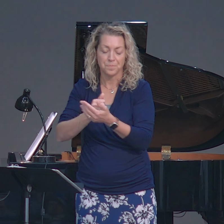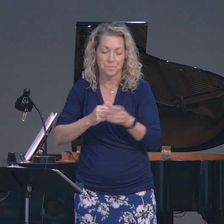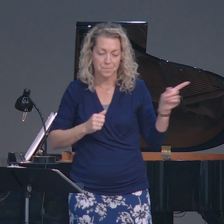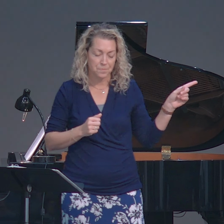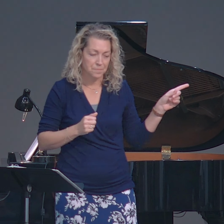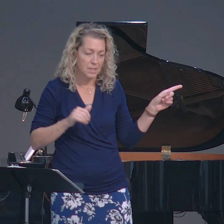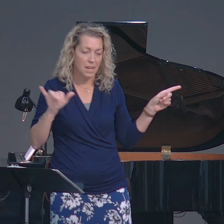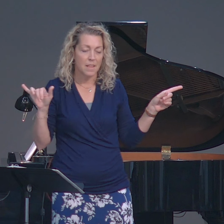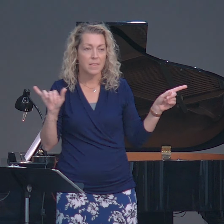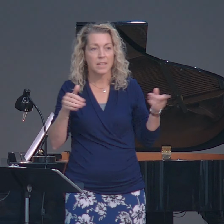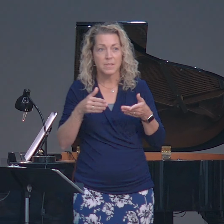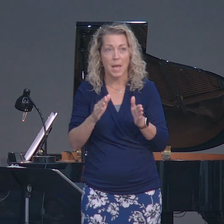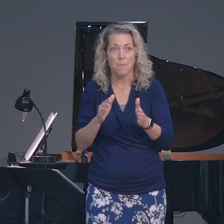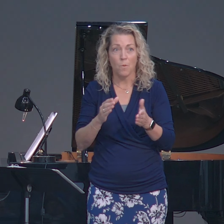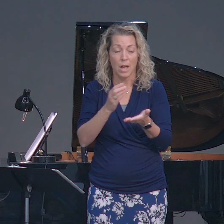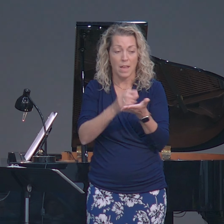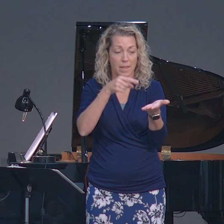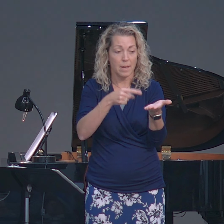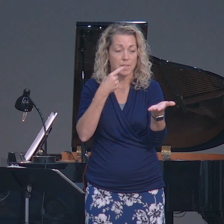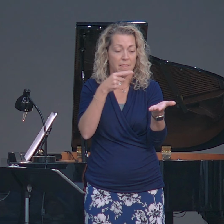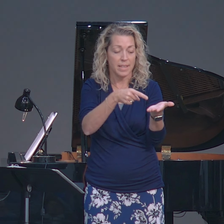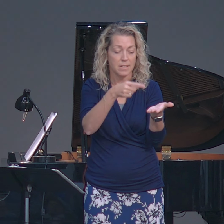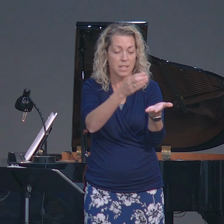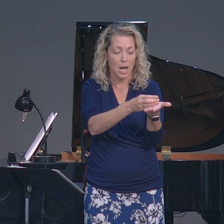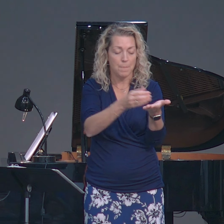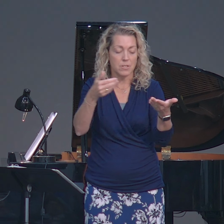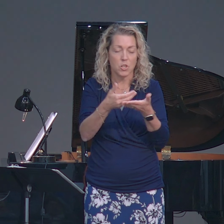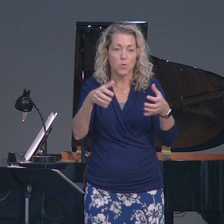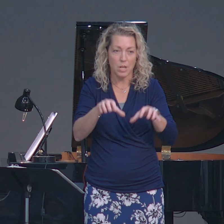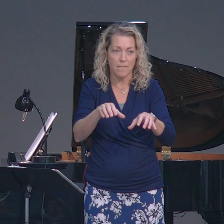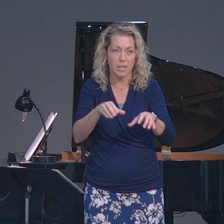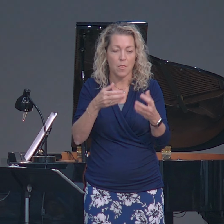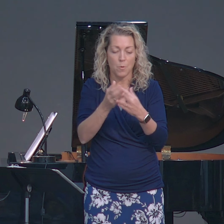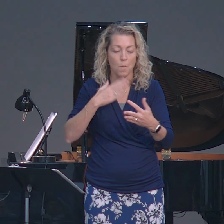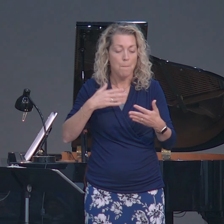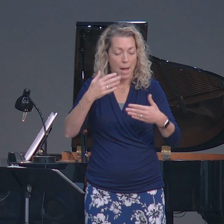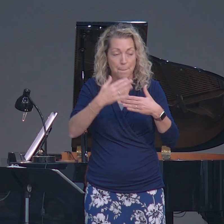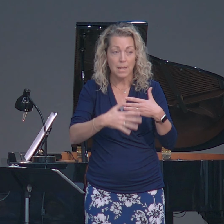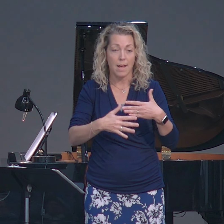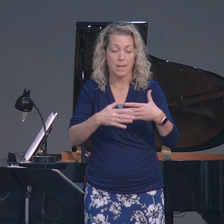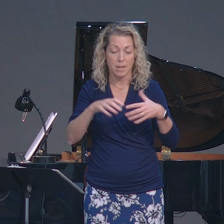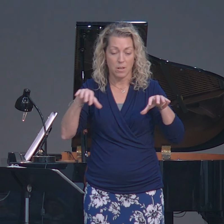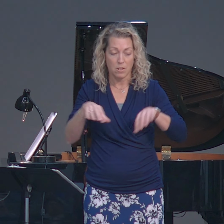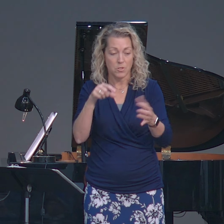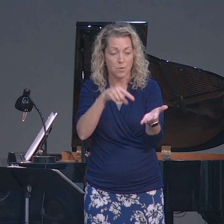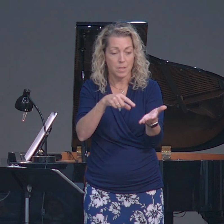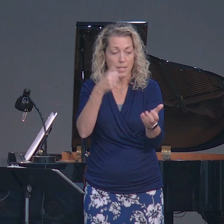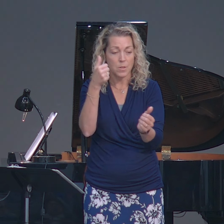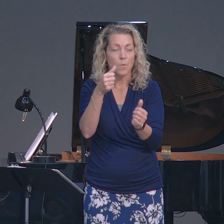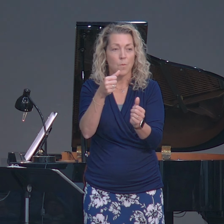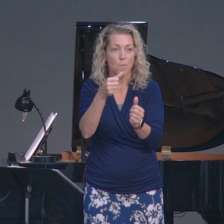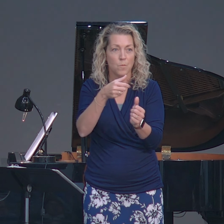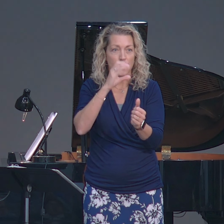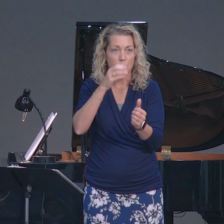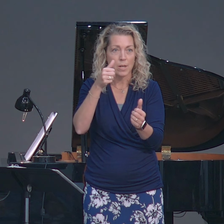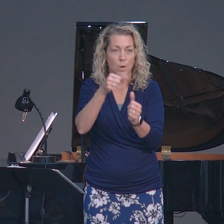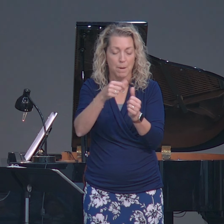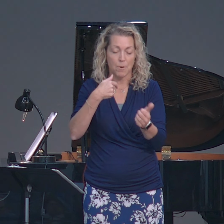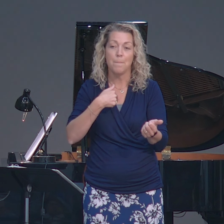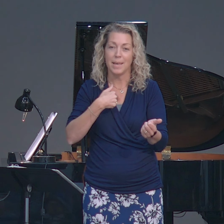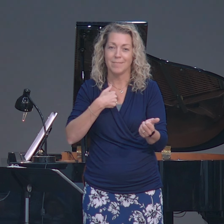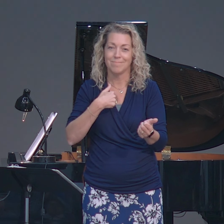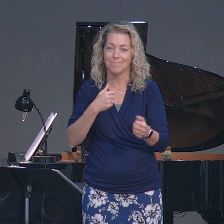The same way also he took the cup after supper, saying, "This cup is the new covenant in my blood. Do this as often as you drink it in remembrance of me."